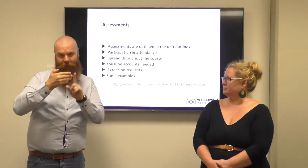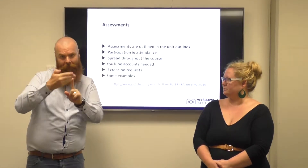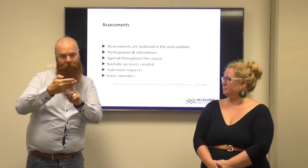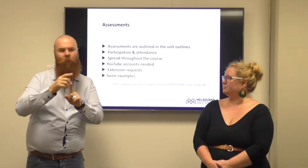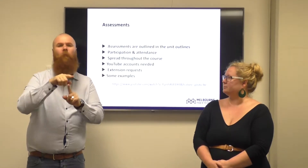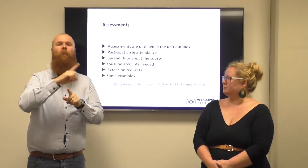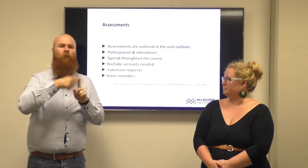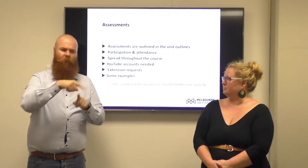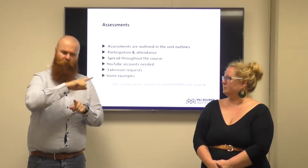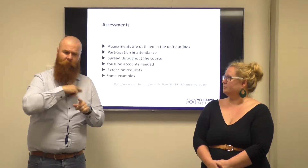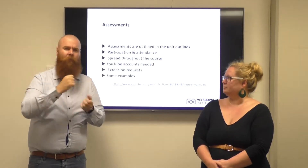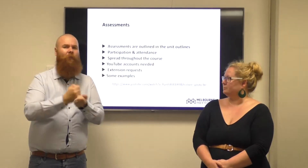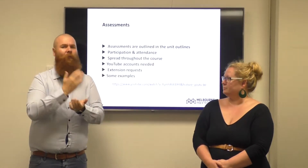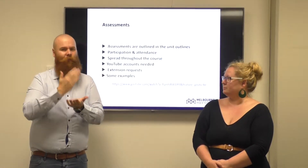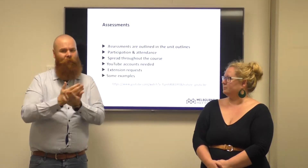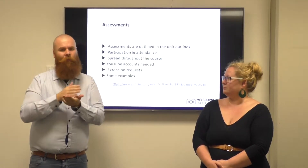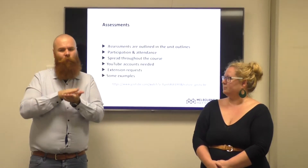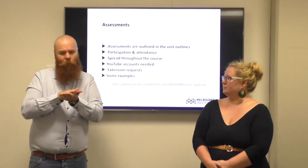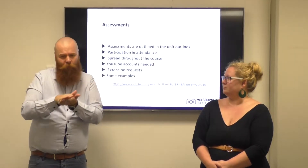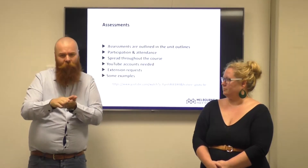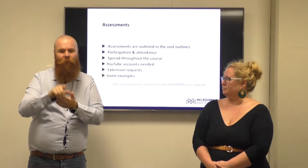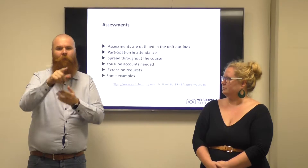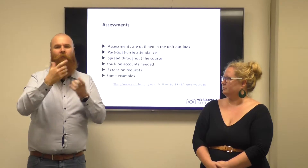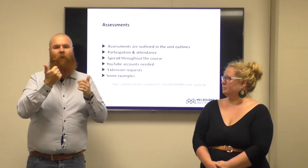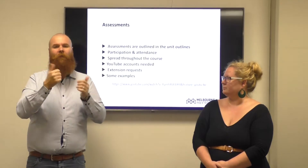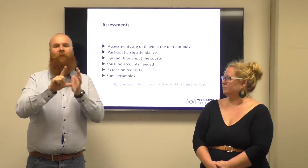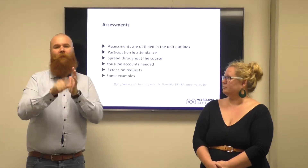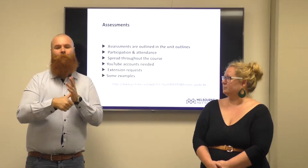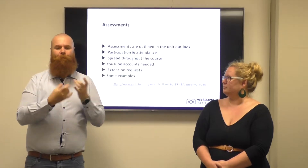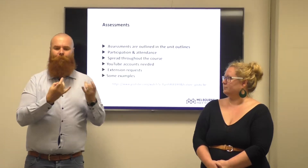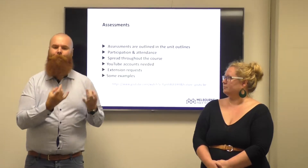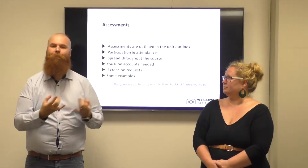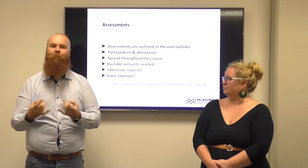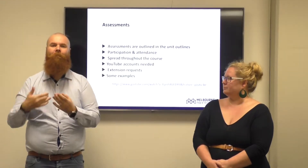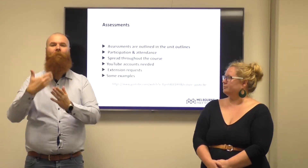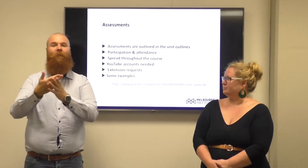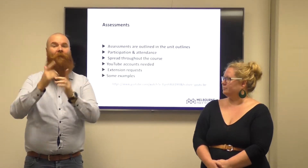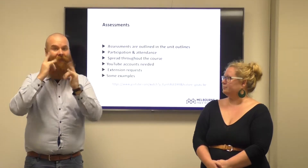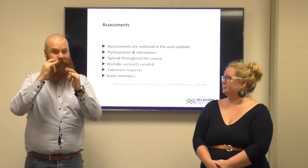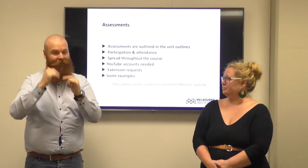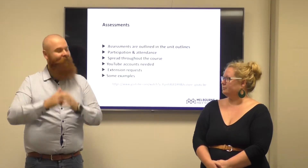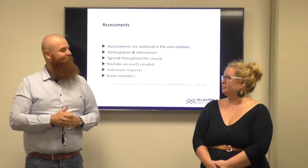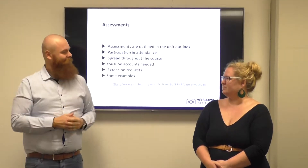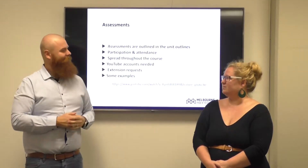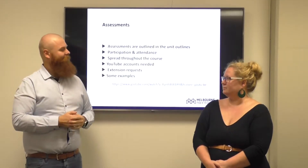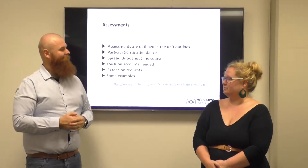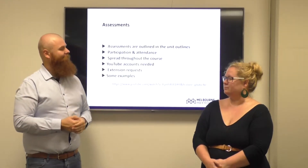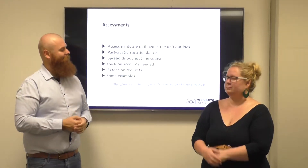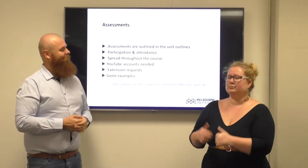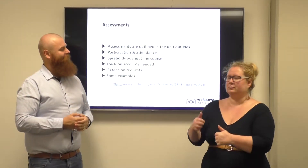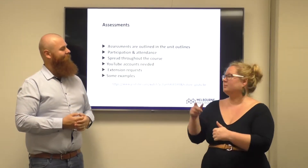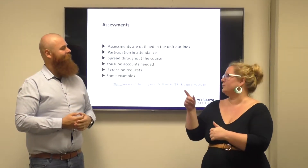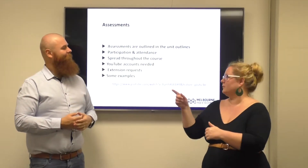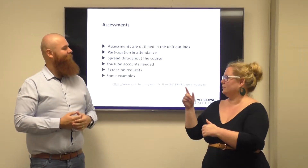what to expect. And we'll make sure that your ability to complete all your assessments is really